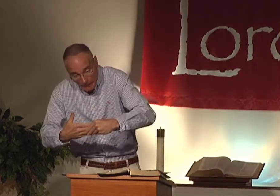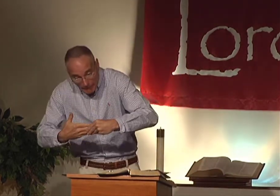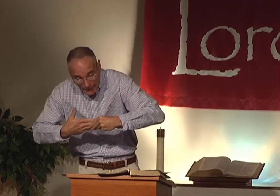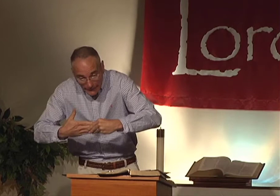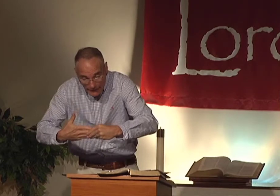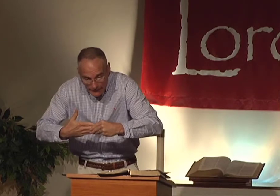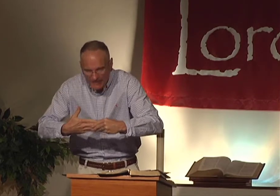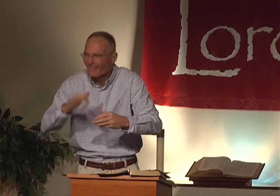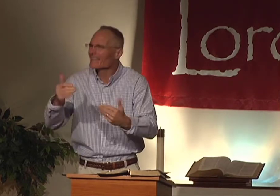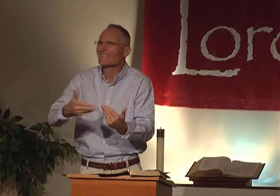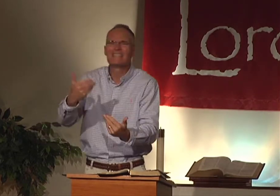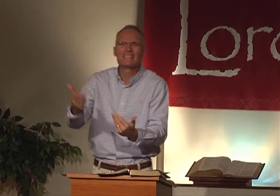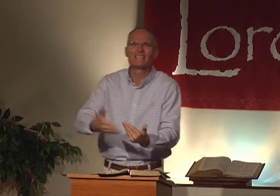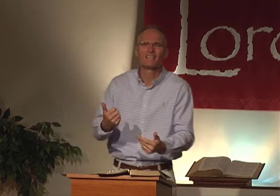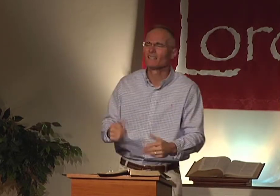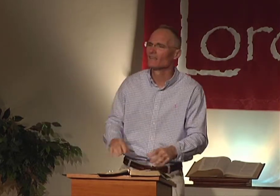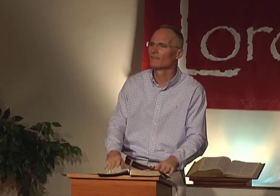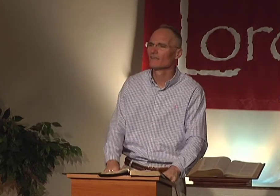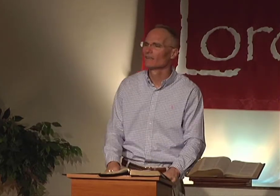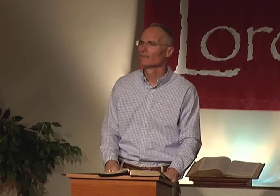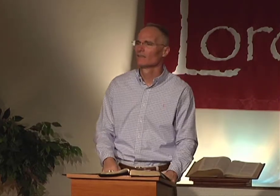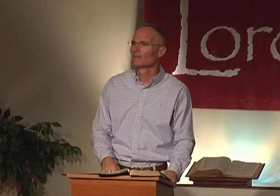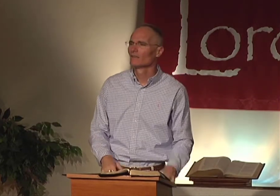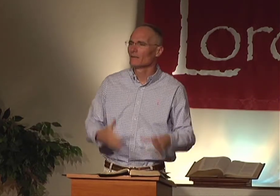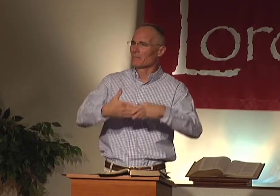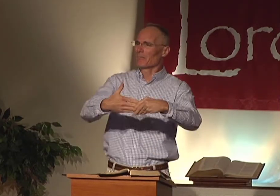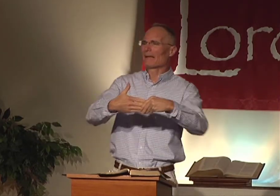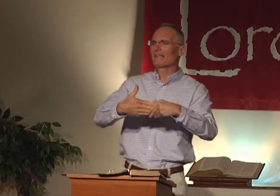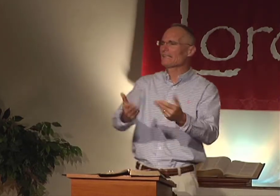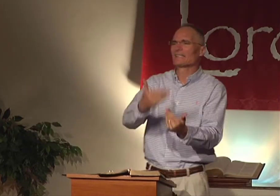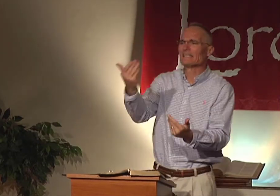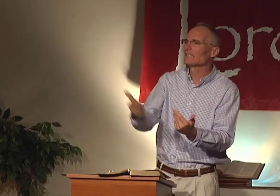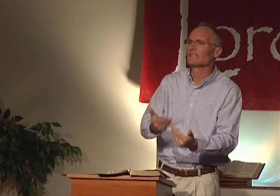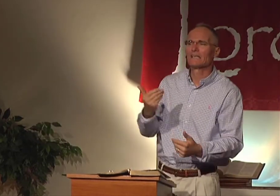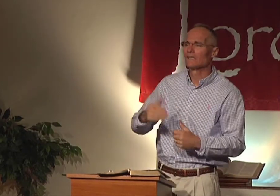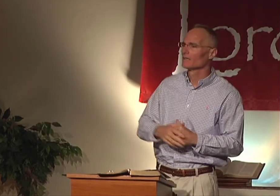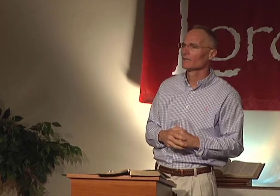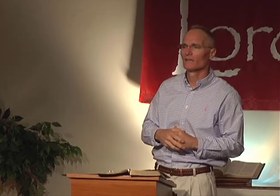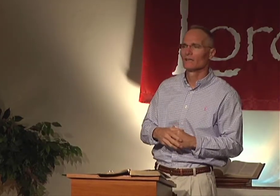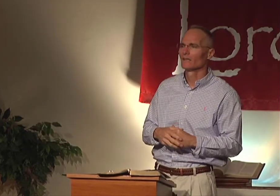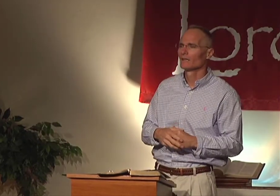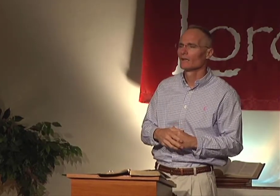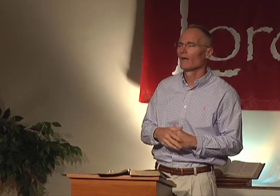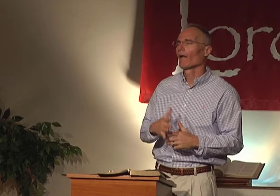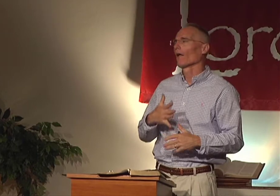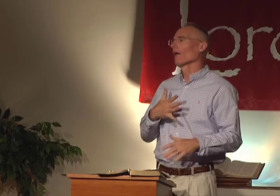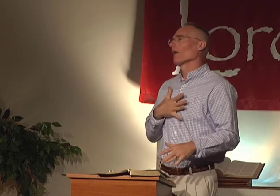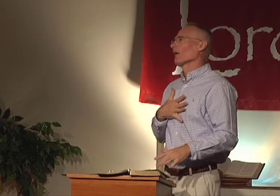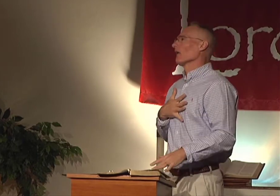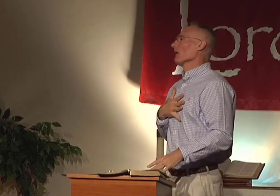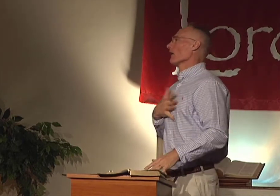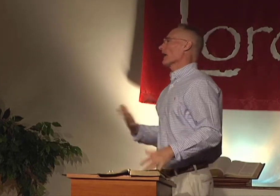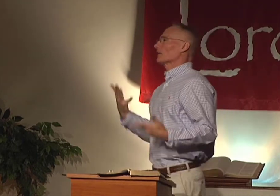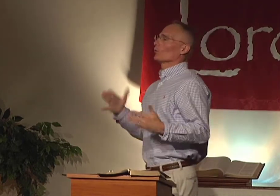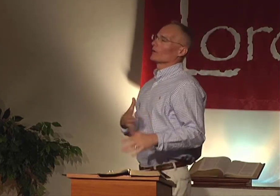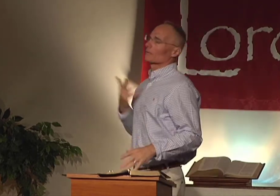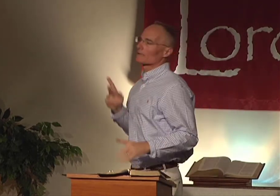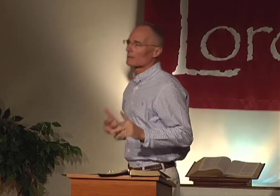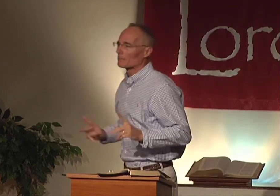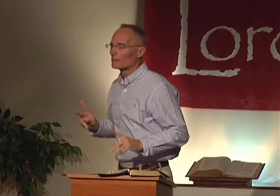soft. Be more flexible. It's not easy. Bending is not easy. Oh, but I